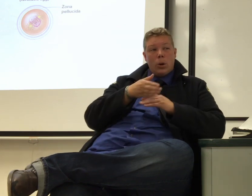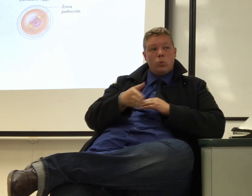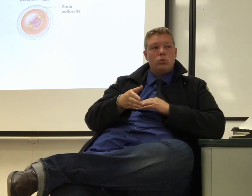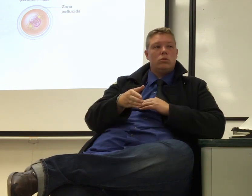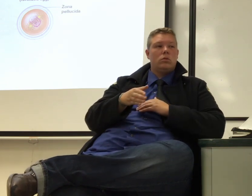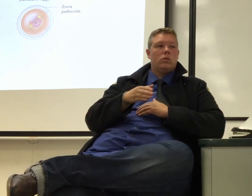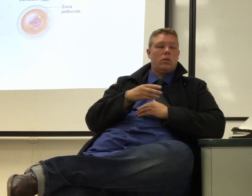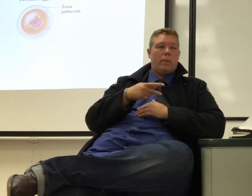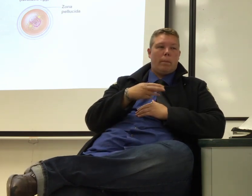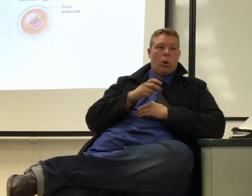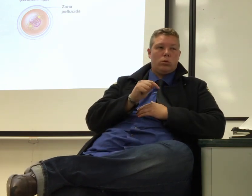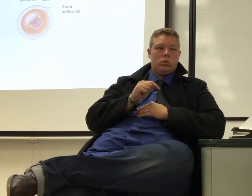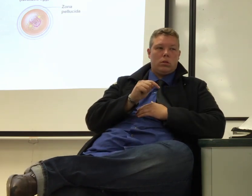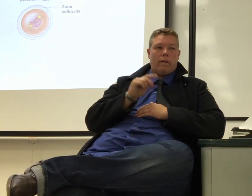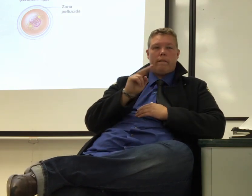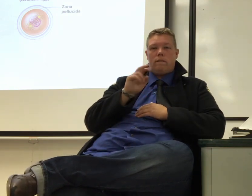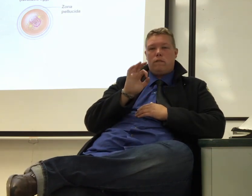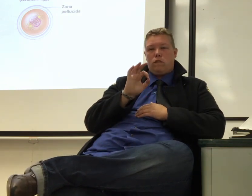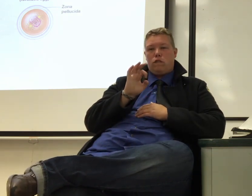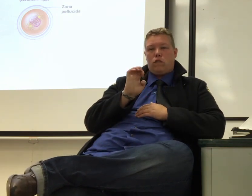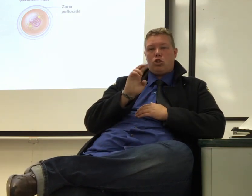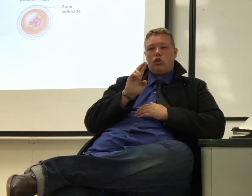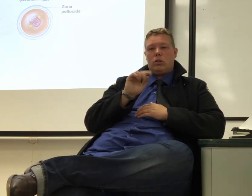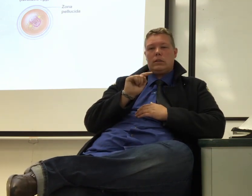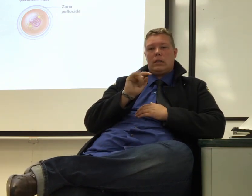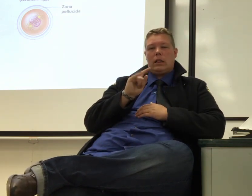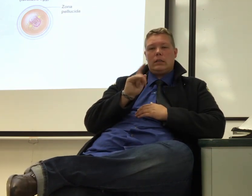post-fertilization. You're just one cell.